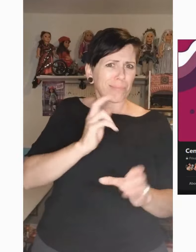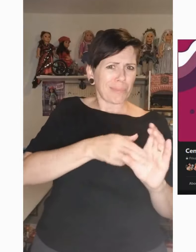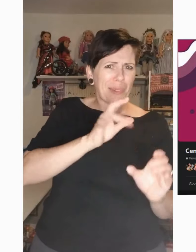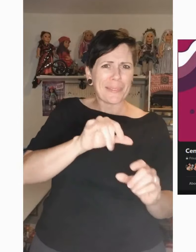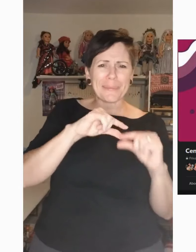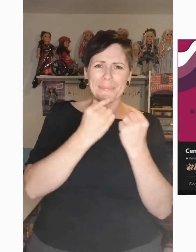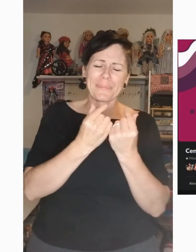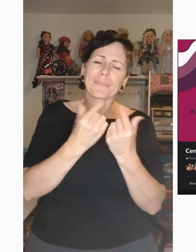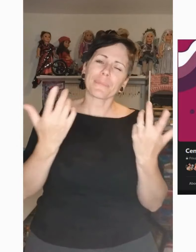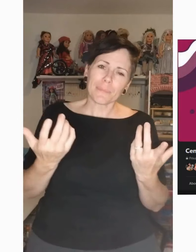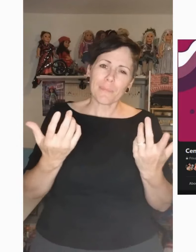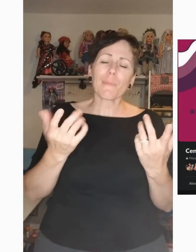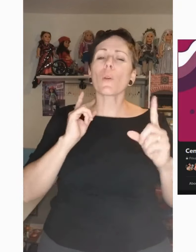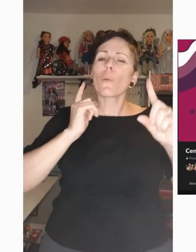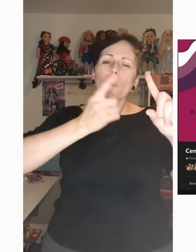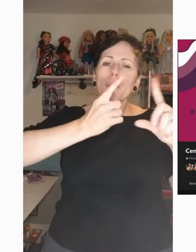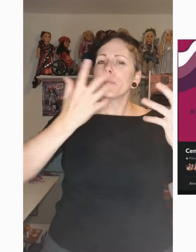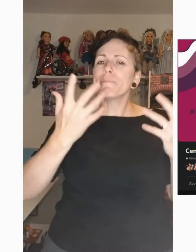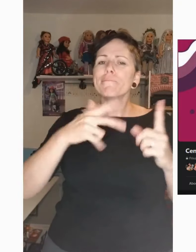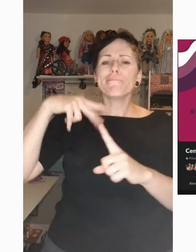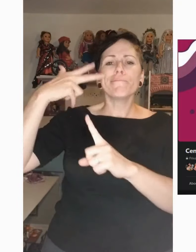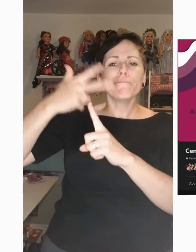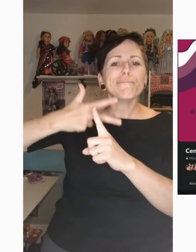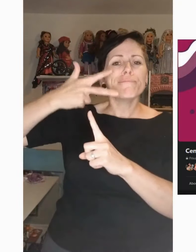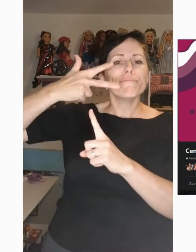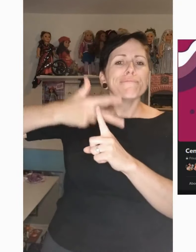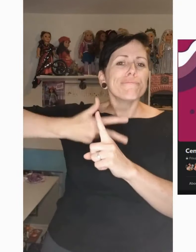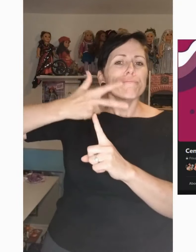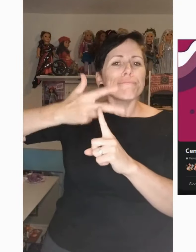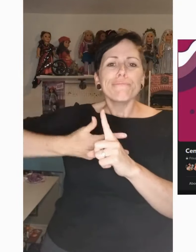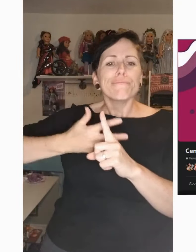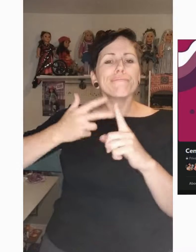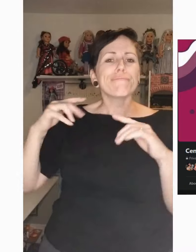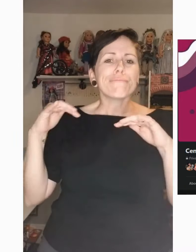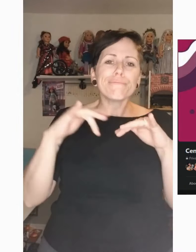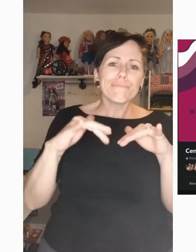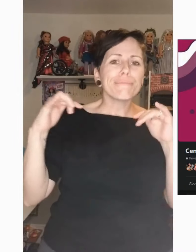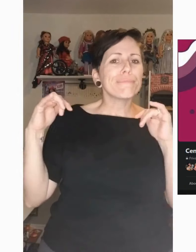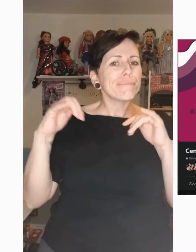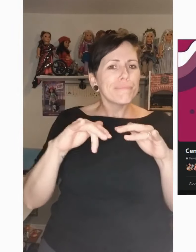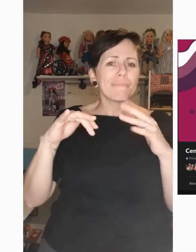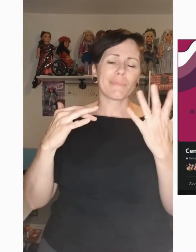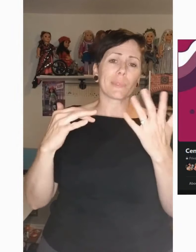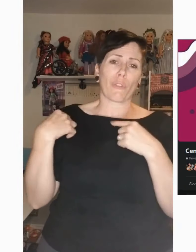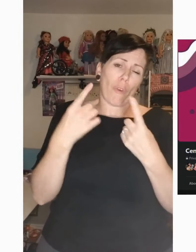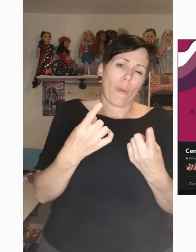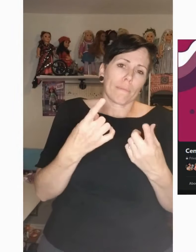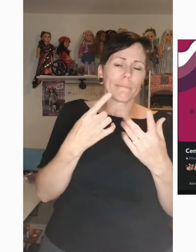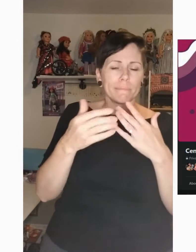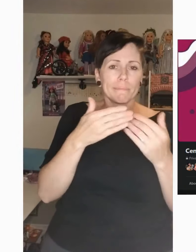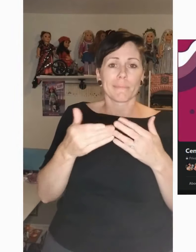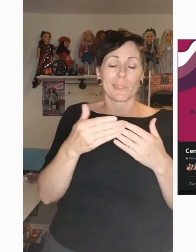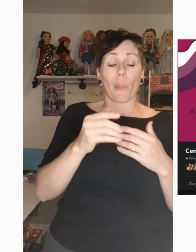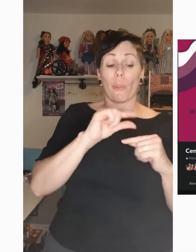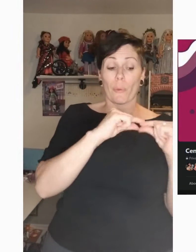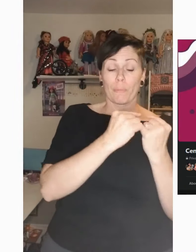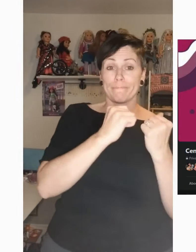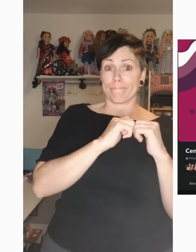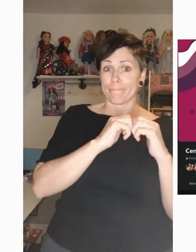one in-person meetup per season, or at least that seems to be what we're off to. So started the group in